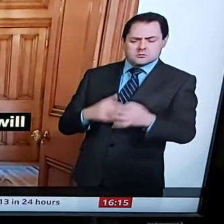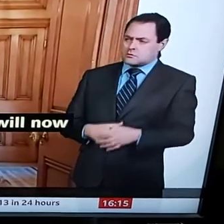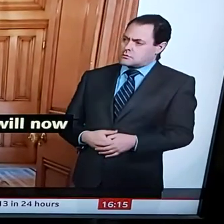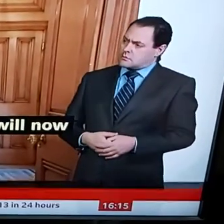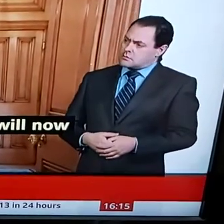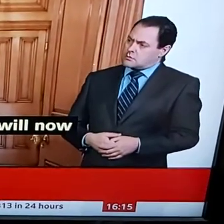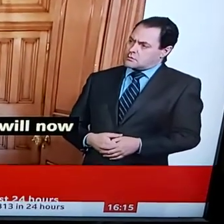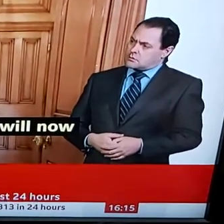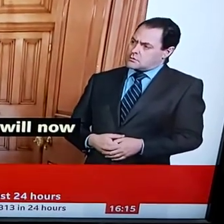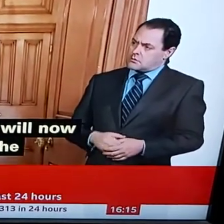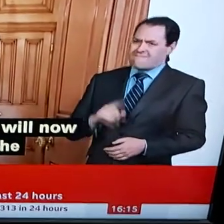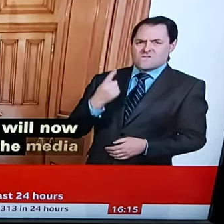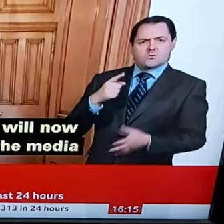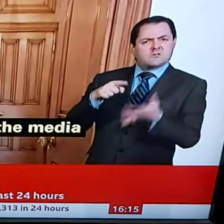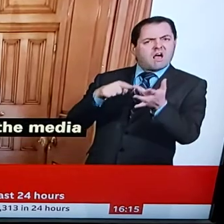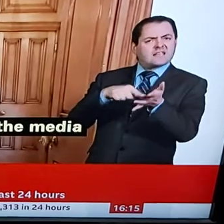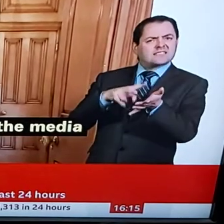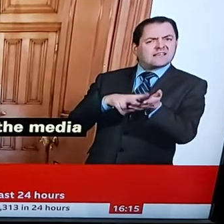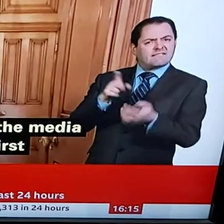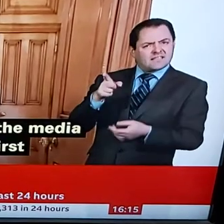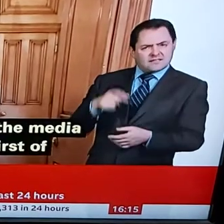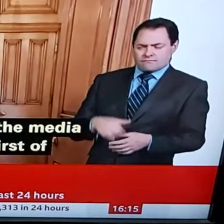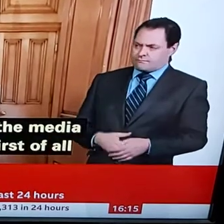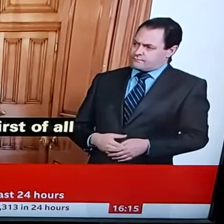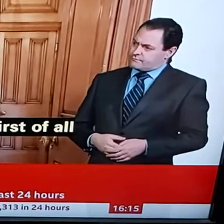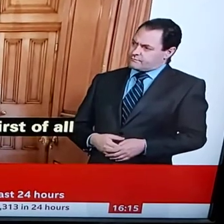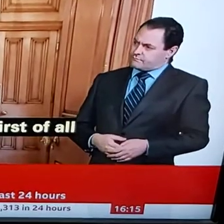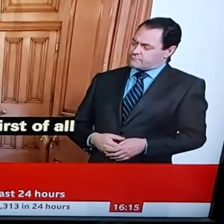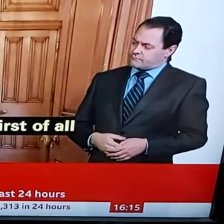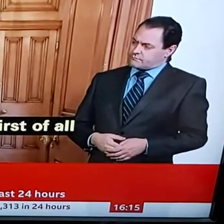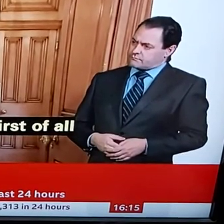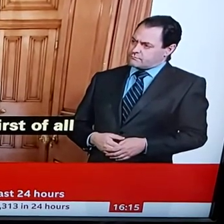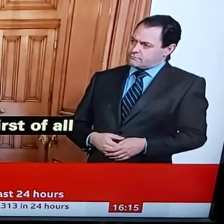all, Rhea Chatterjee from ITV. Rhea.